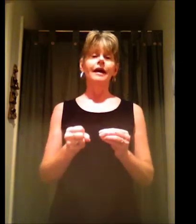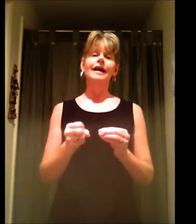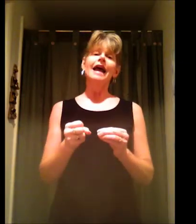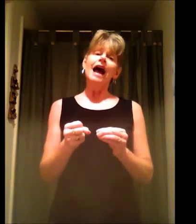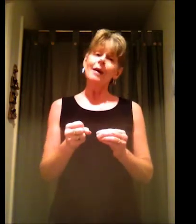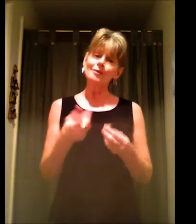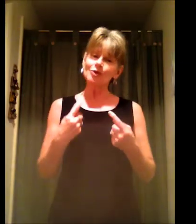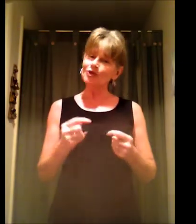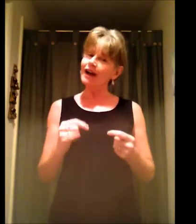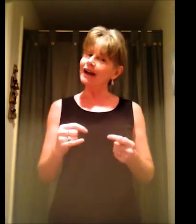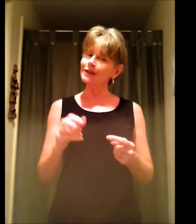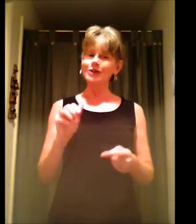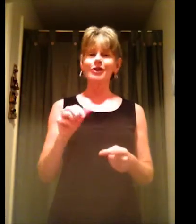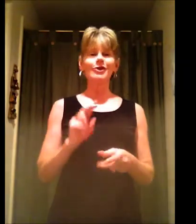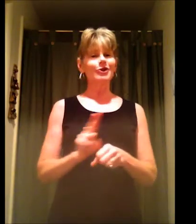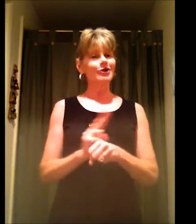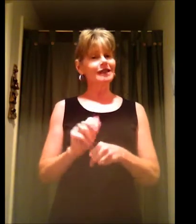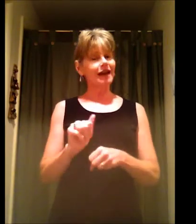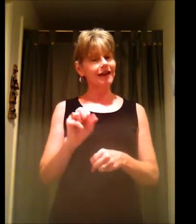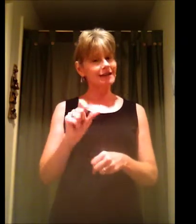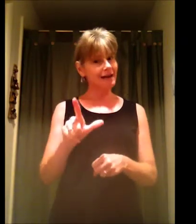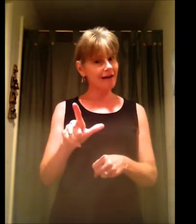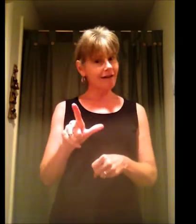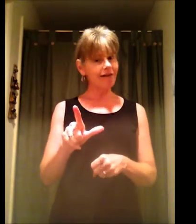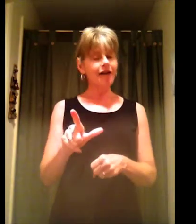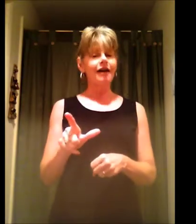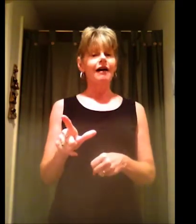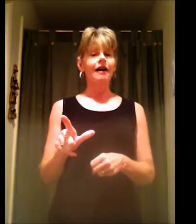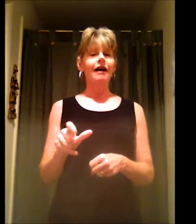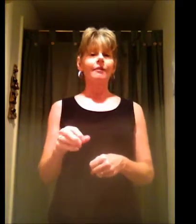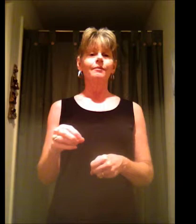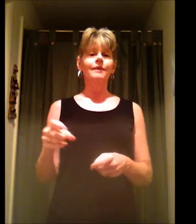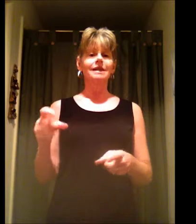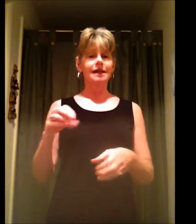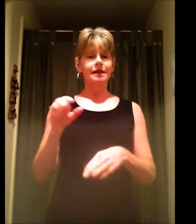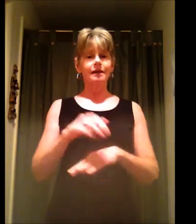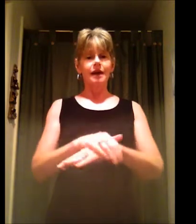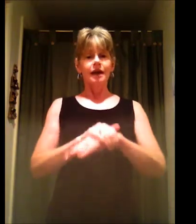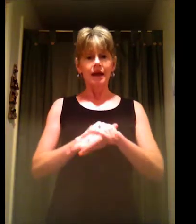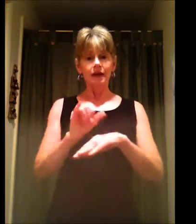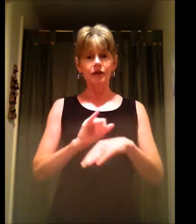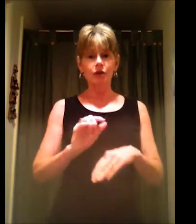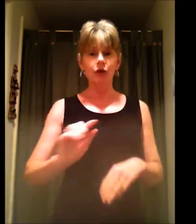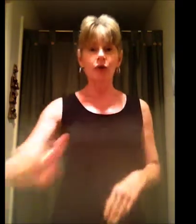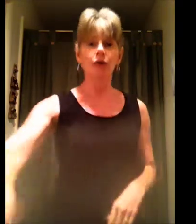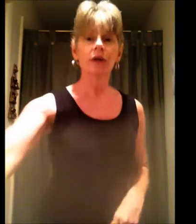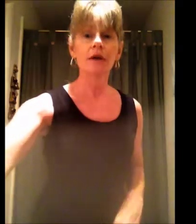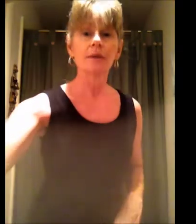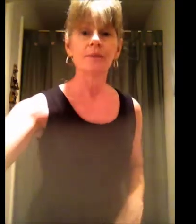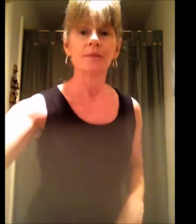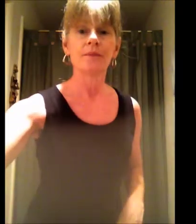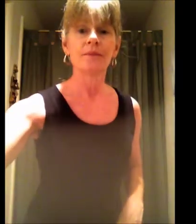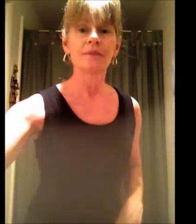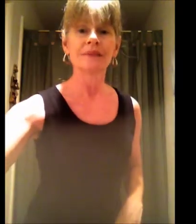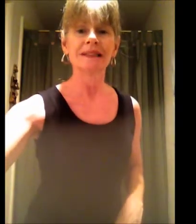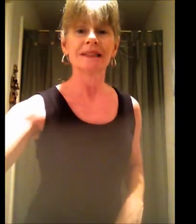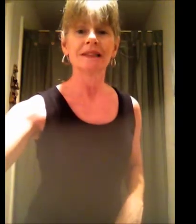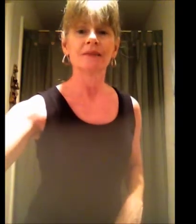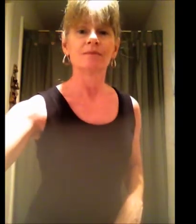Okay, I'm trying to use ASL. It's in English word order.